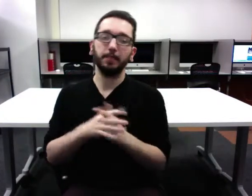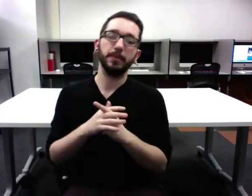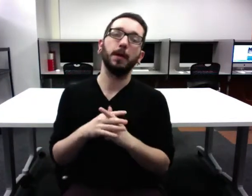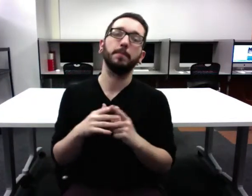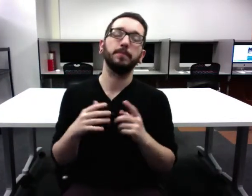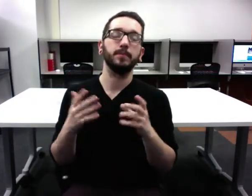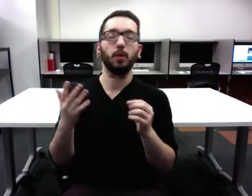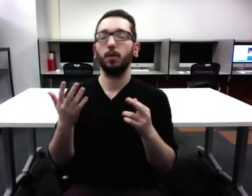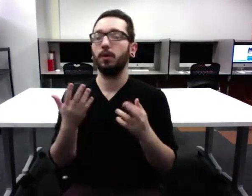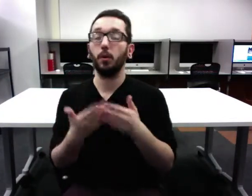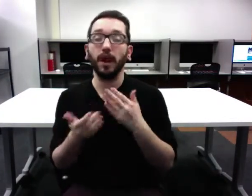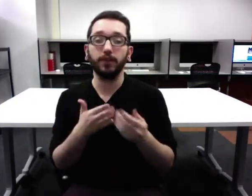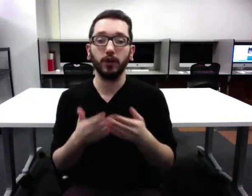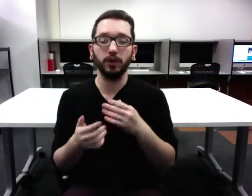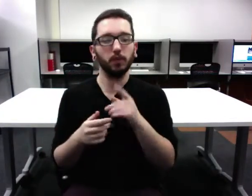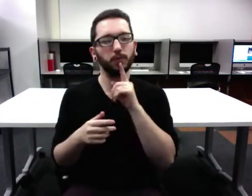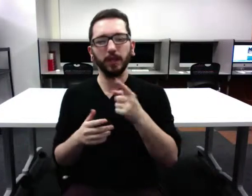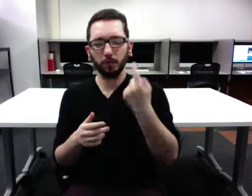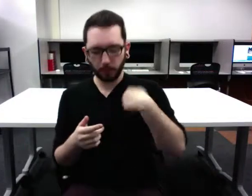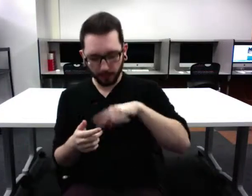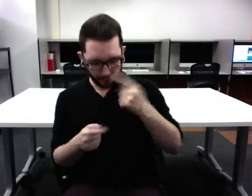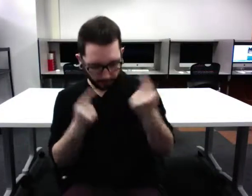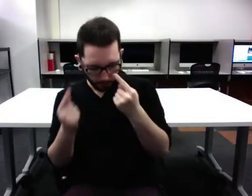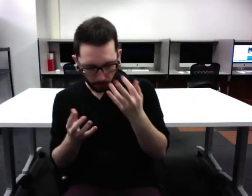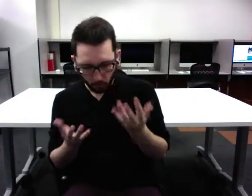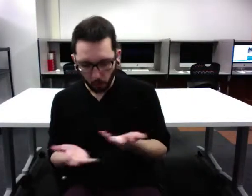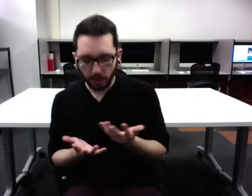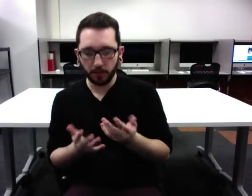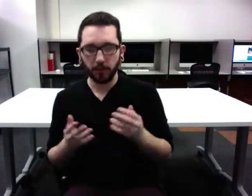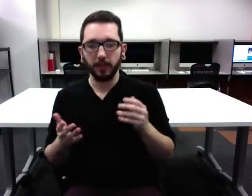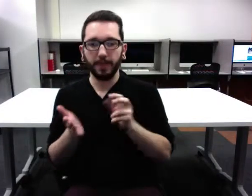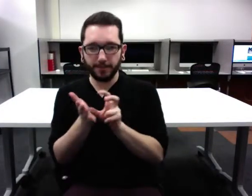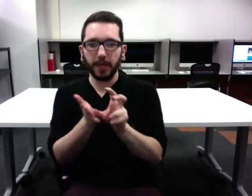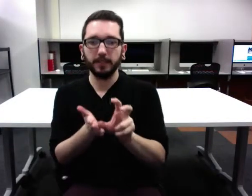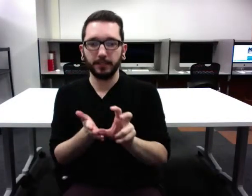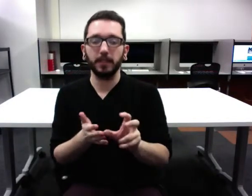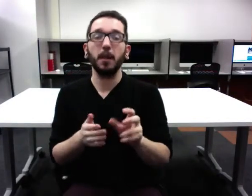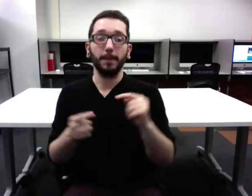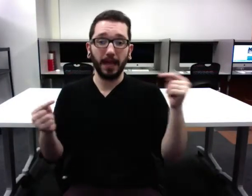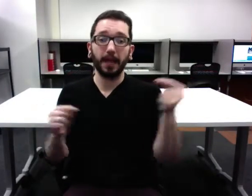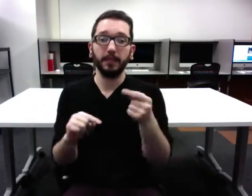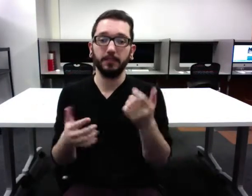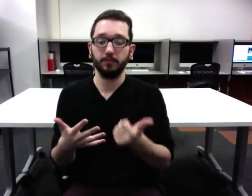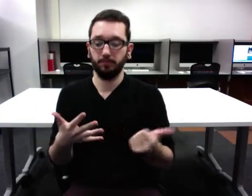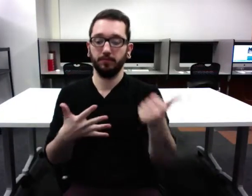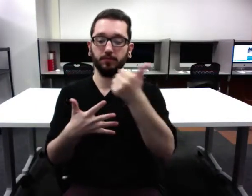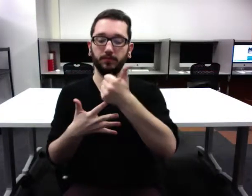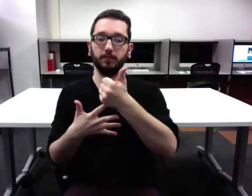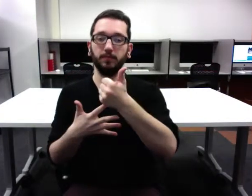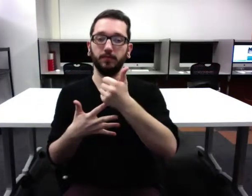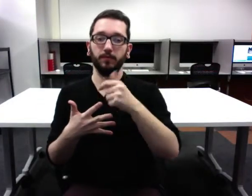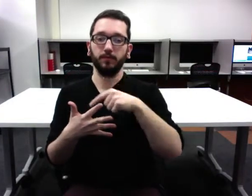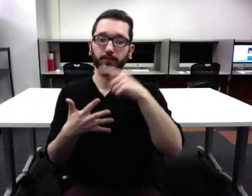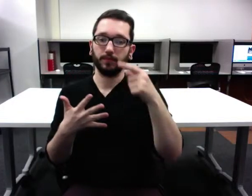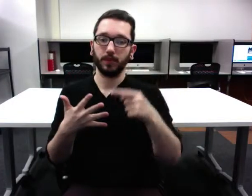of. What should we invest in? And we put pain right up there. And we also want to make an impact on treatment, and I added